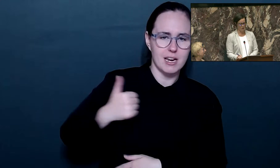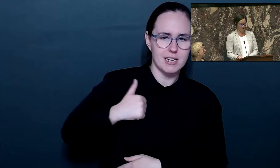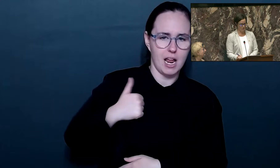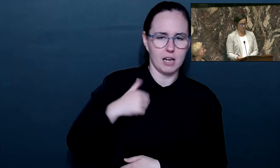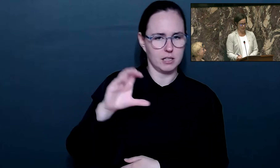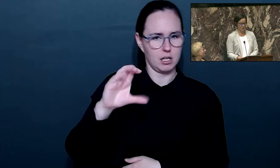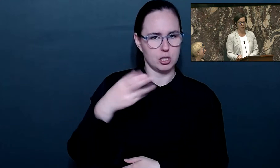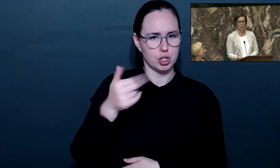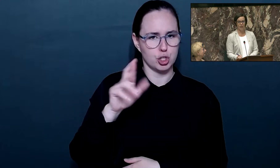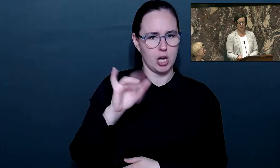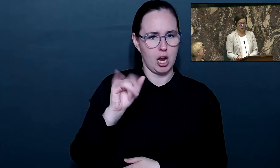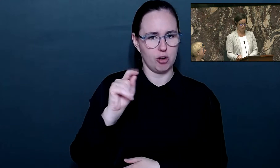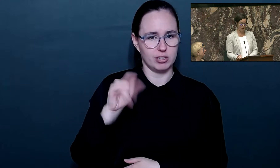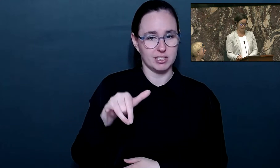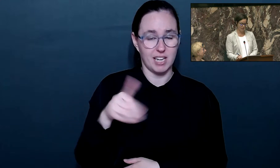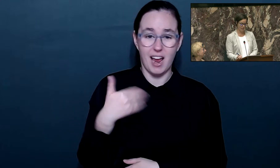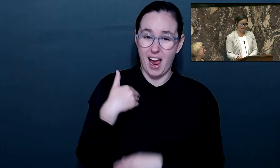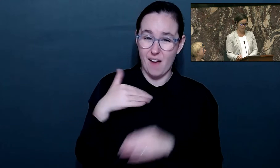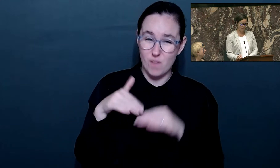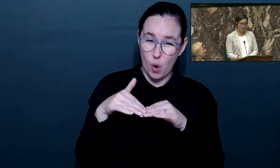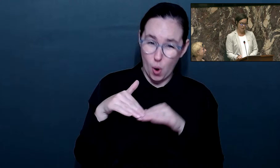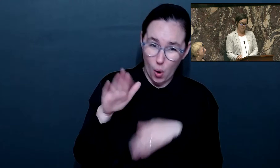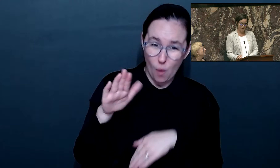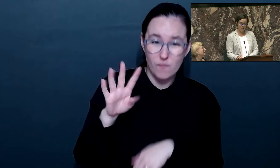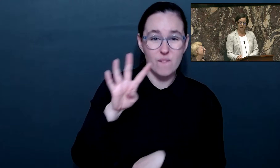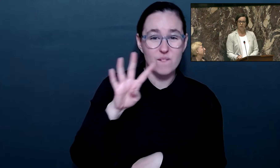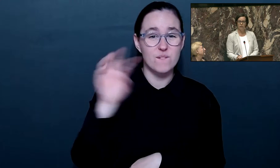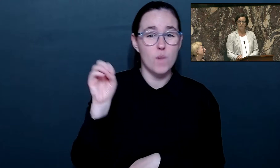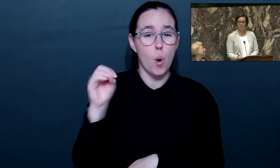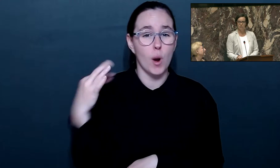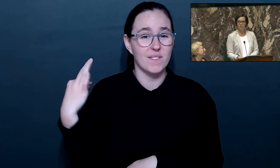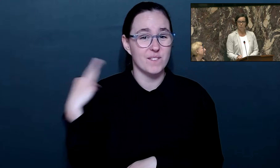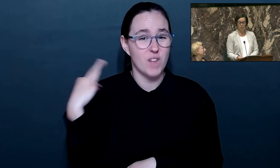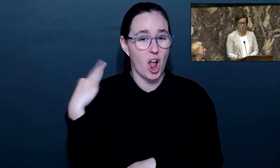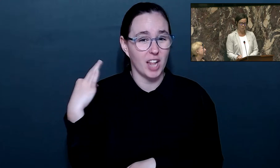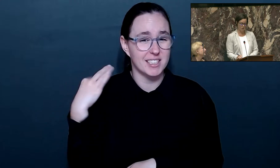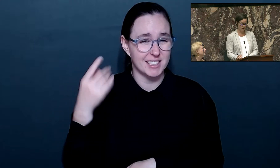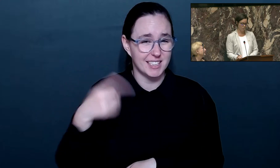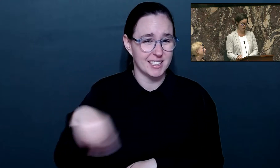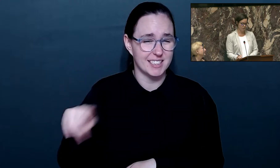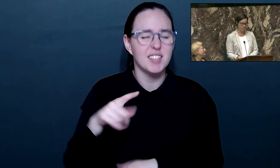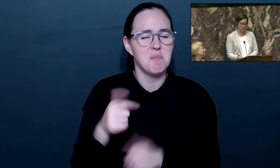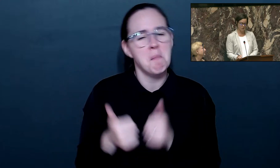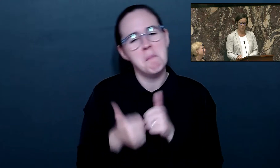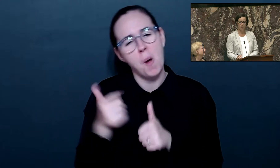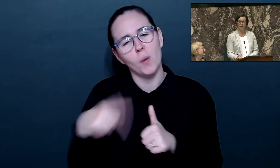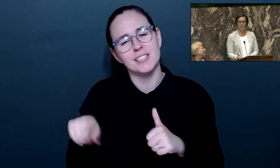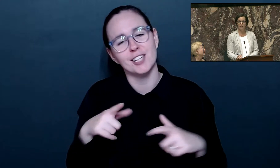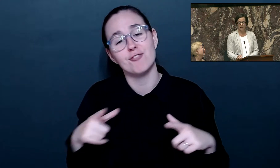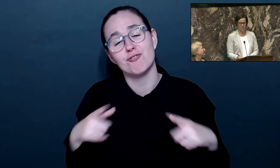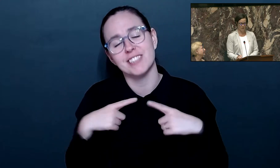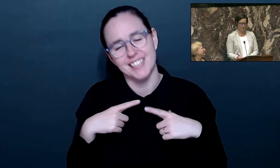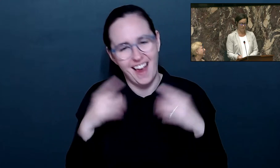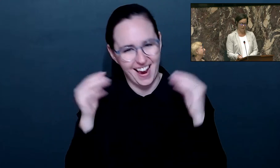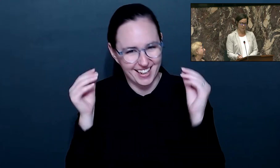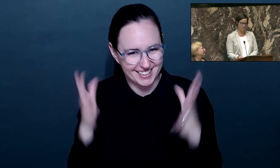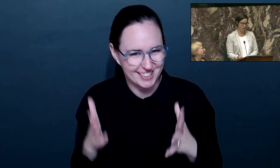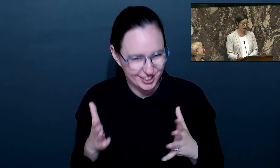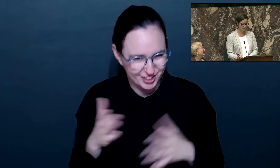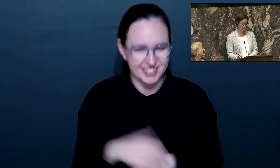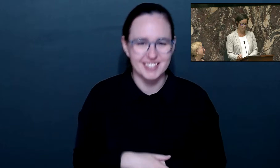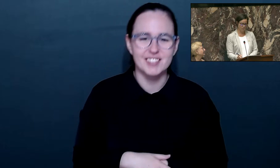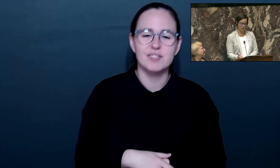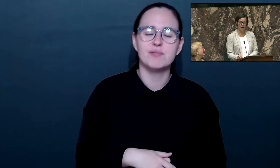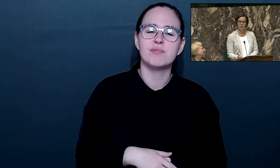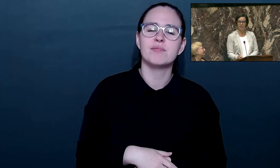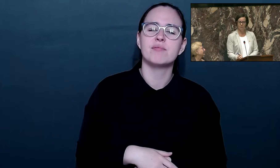had the honor to get to know as the local MLA. Eva and the volunteers that support the wonderful world of books are a living example of the famous Margaret